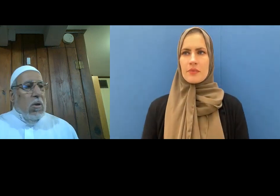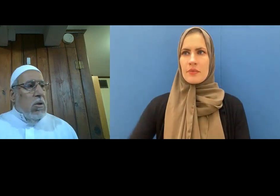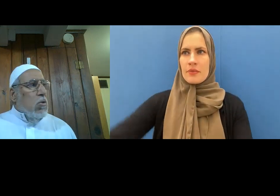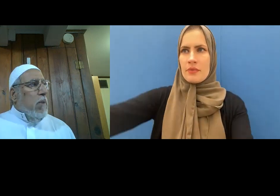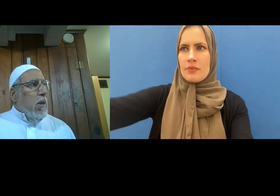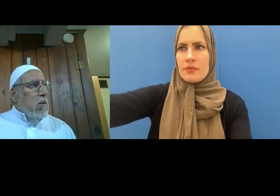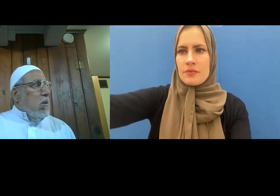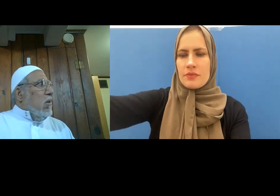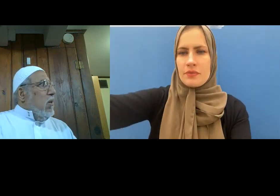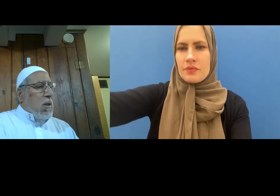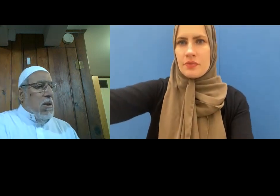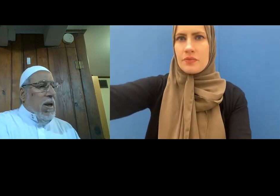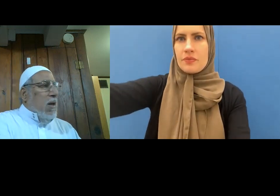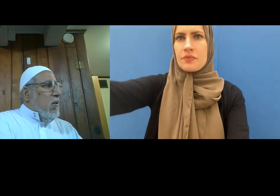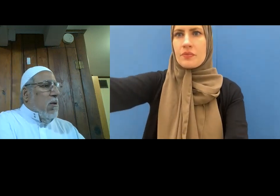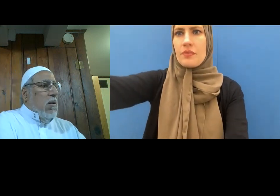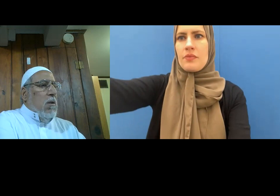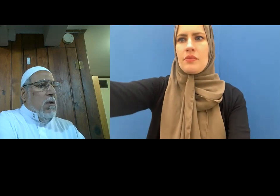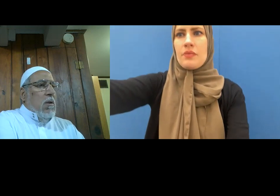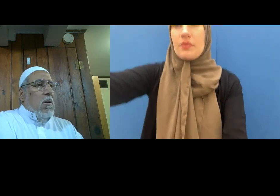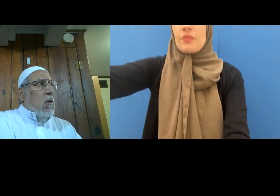It also means that,